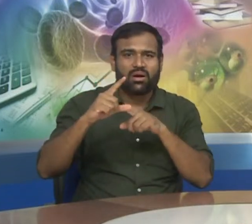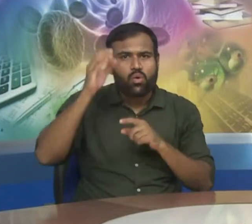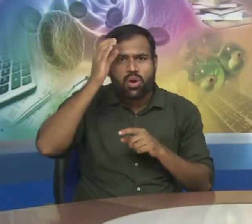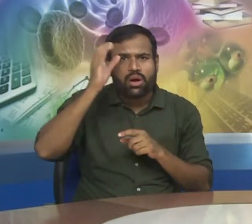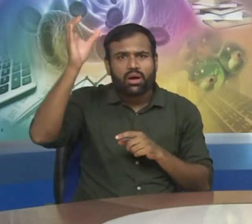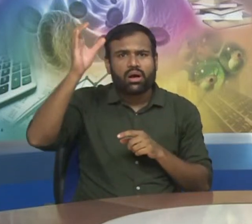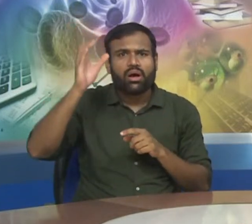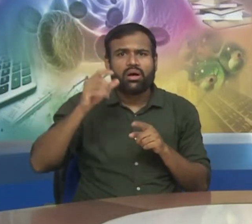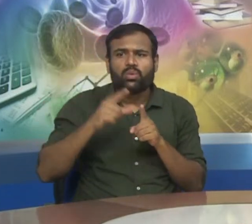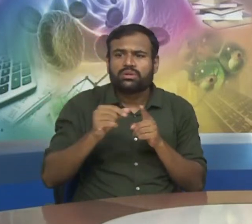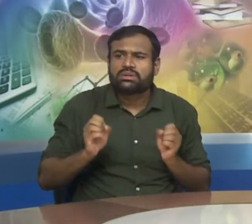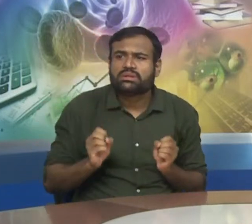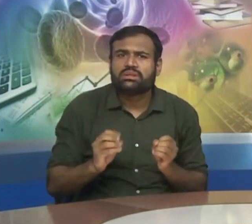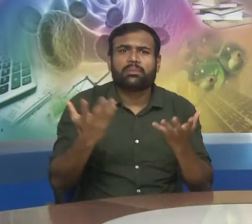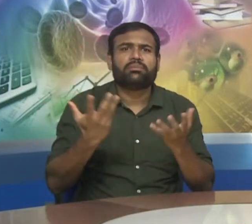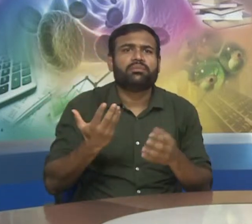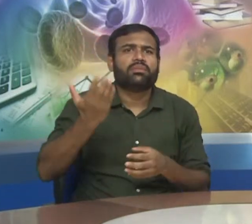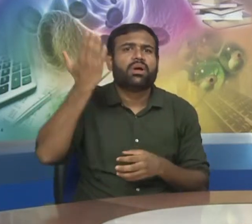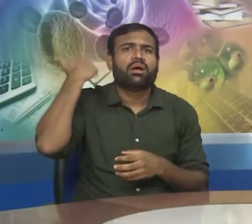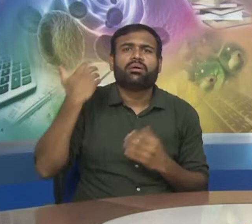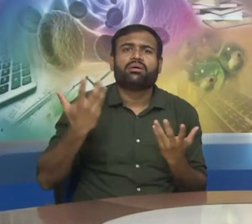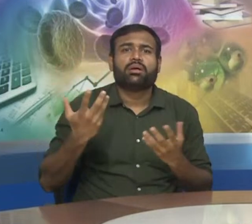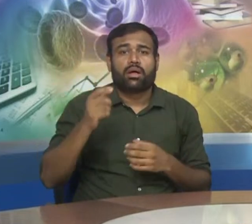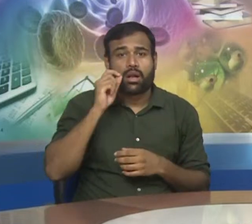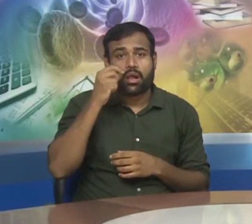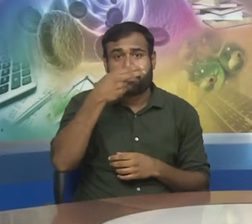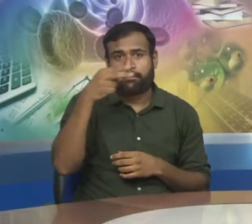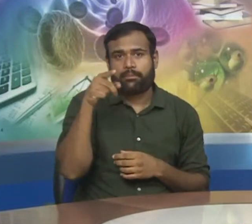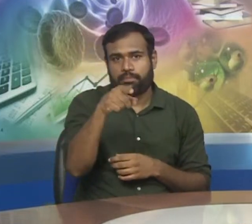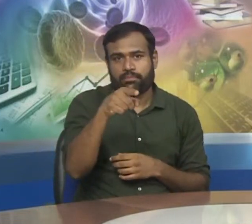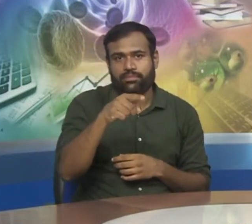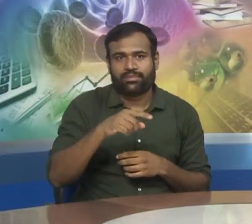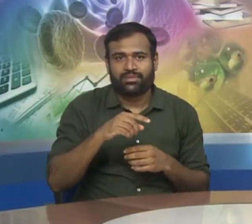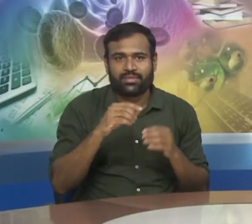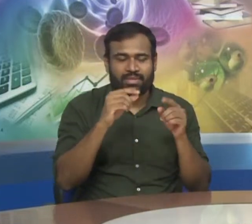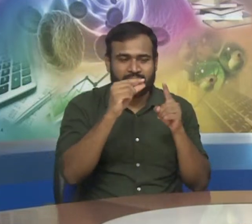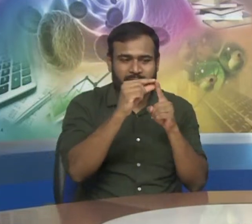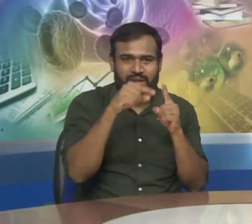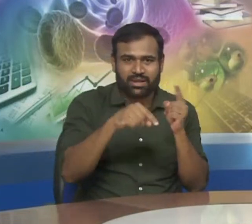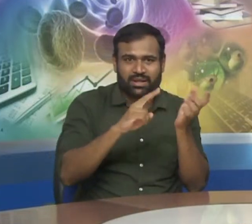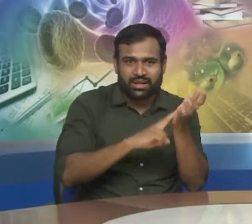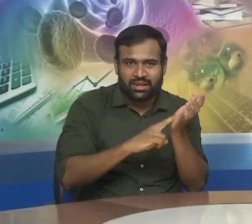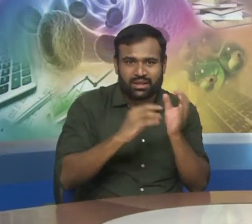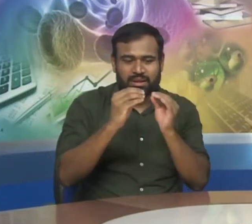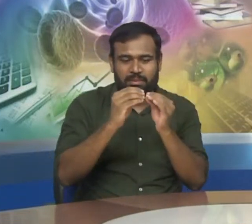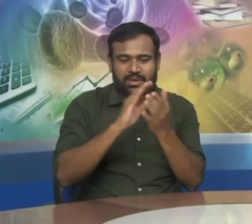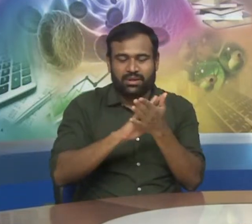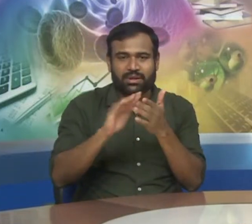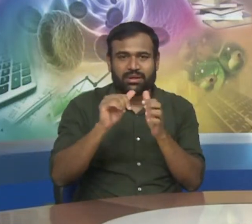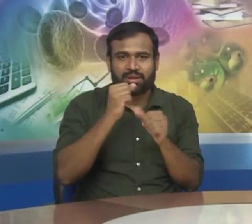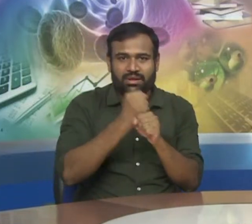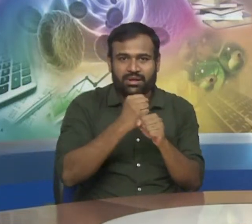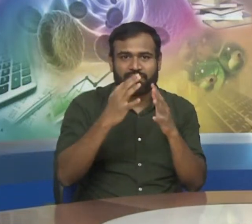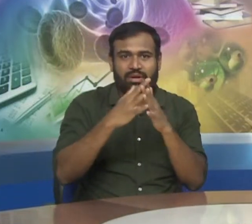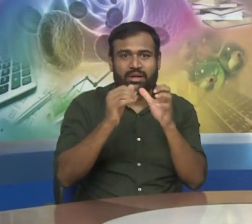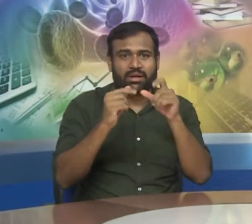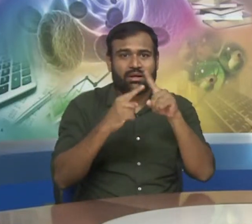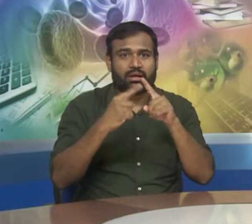The concept of PIL was introduced by Justice P. N. Bhagwati.